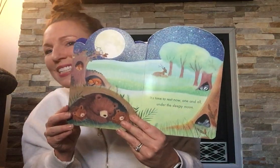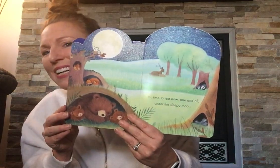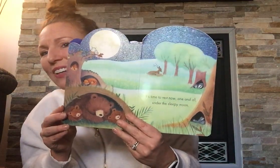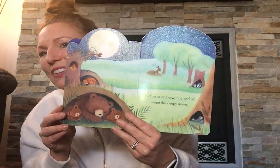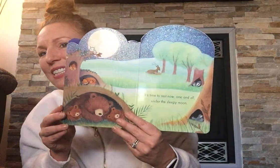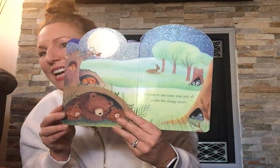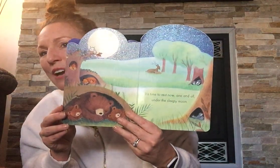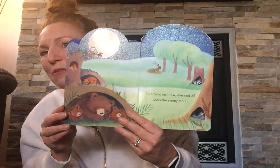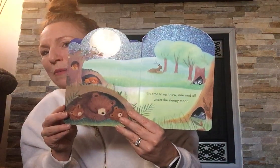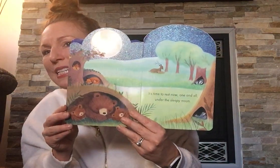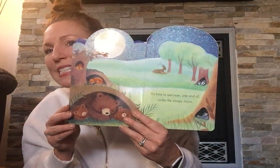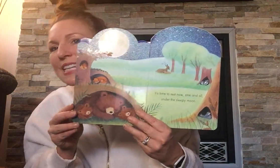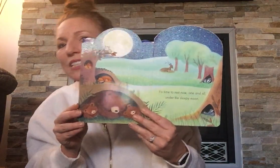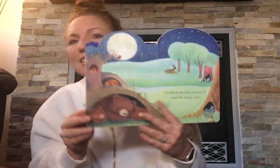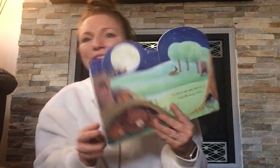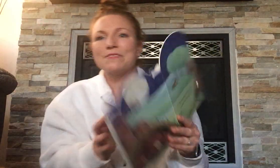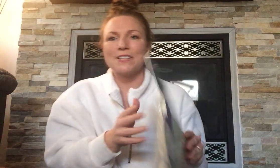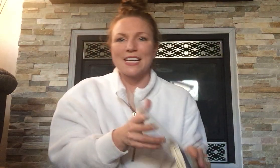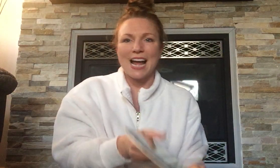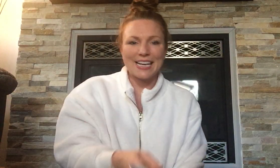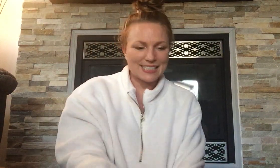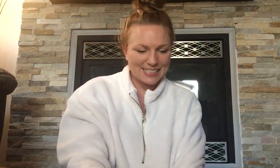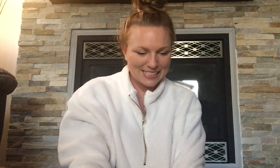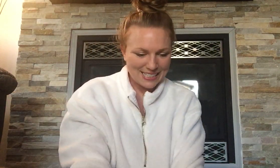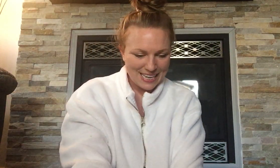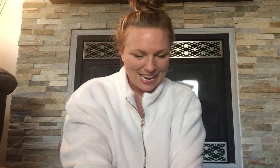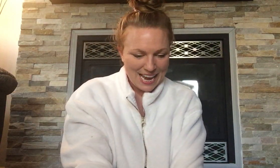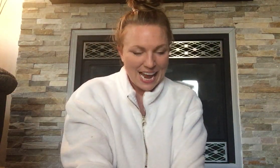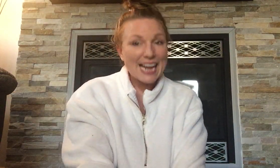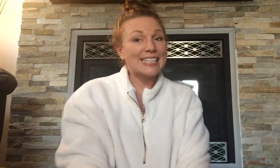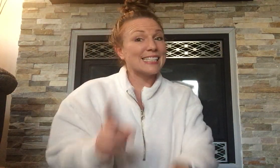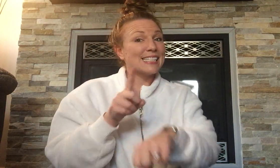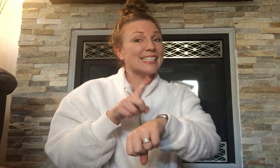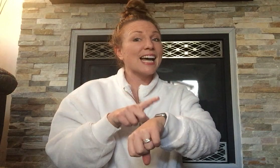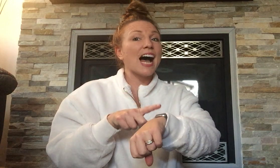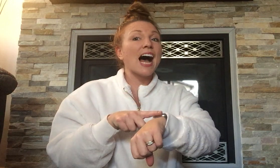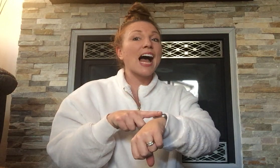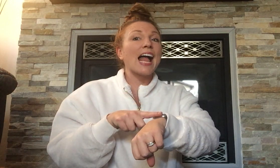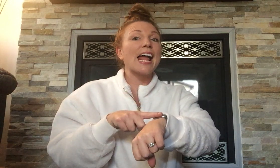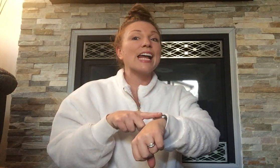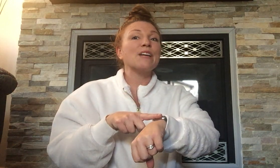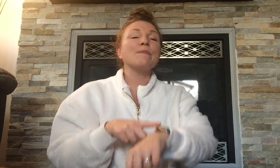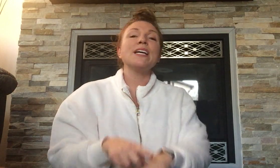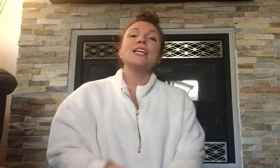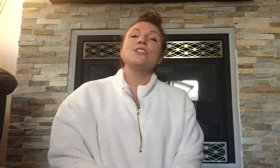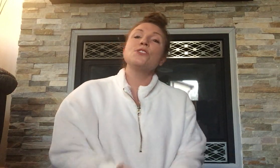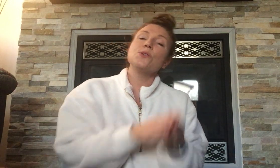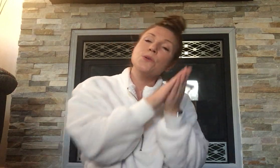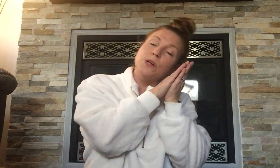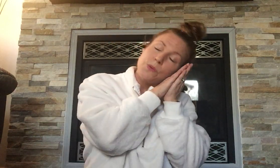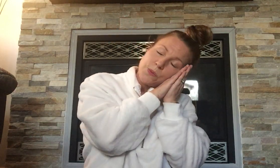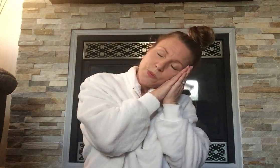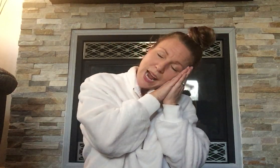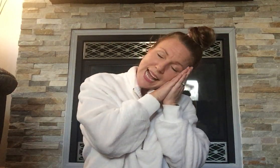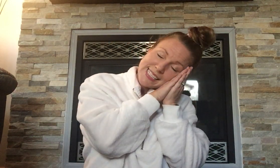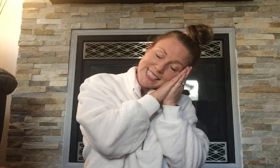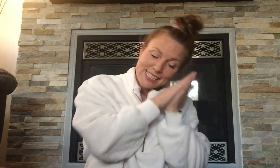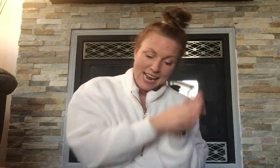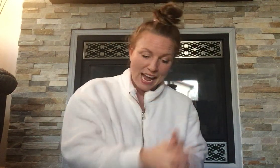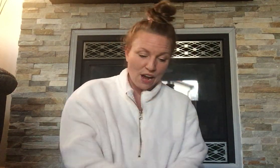here. It looks like everybody's settled in for the night. It's time to rest